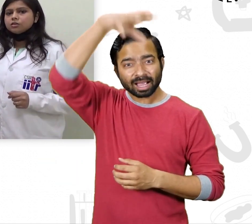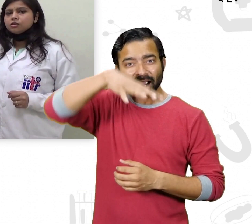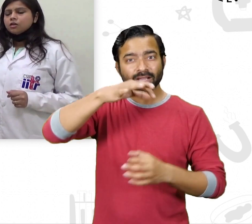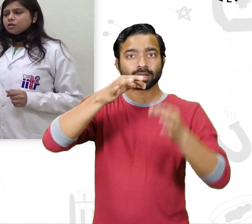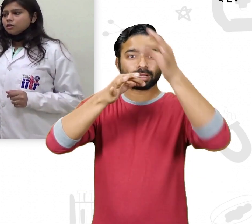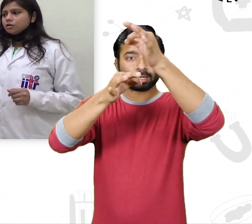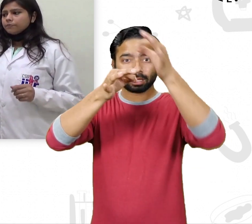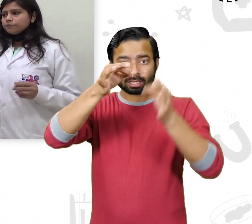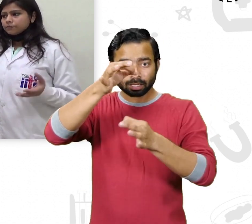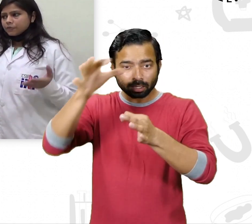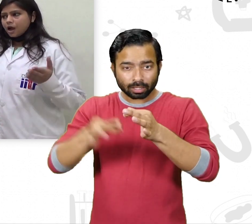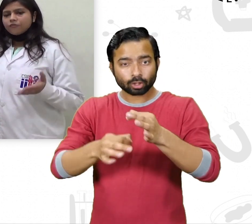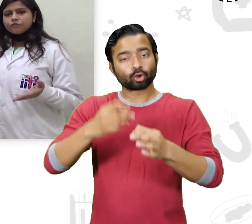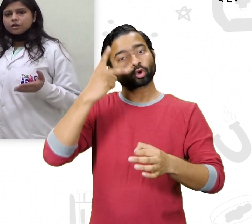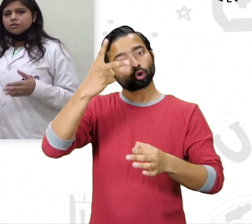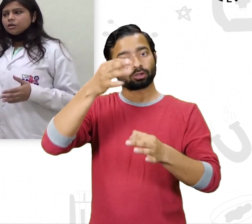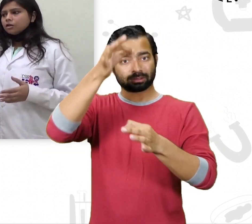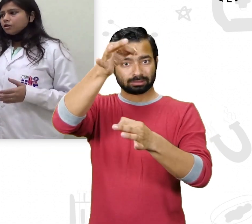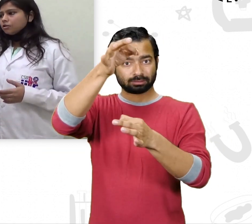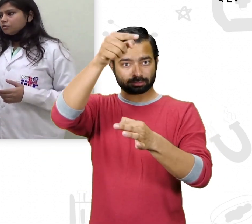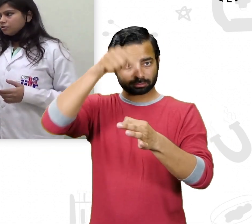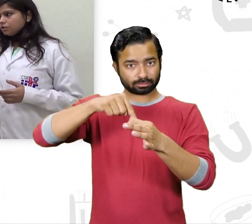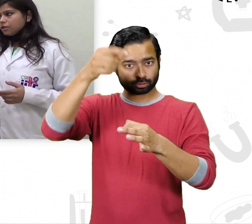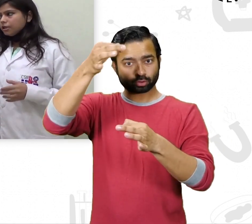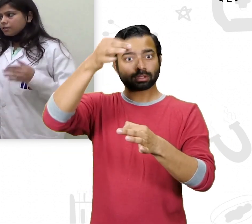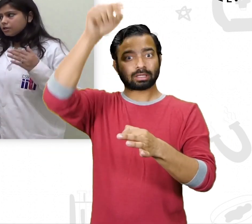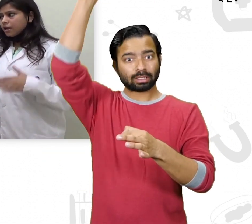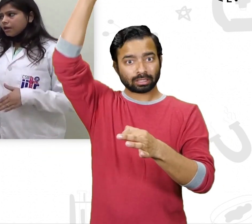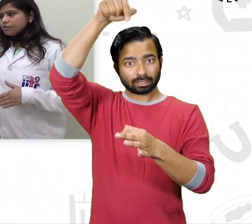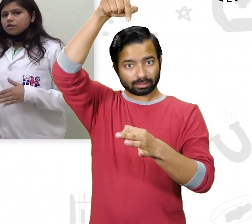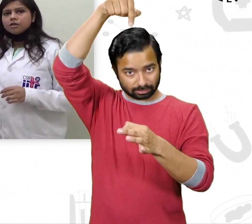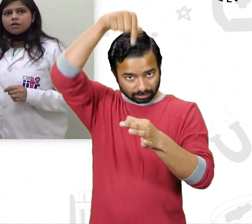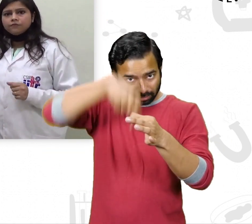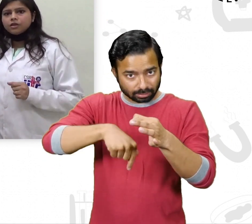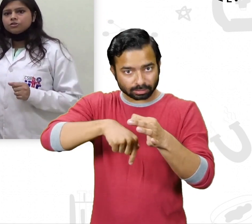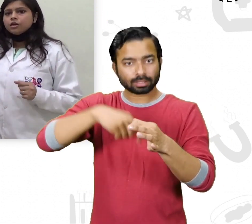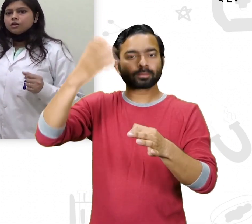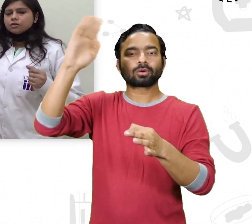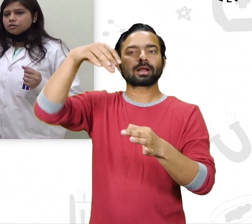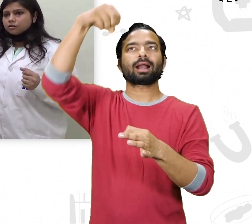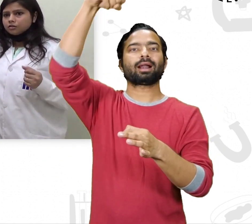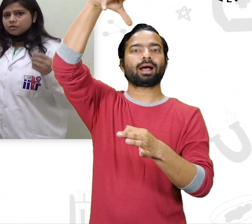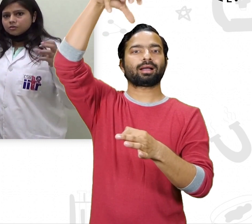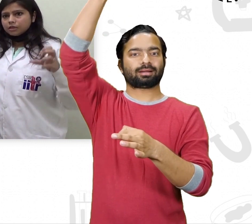aperture is after the laser lines, which